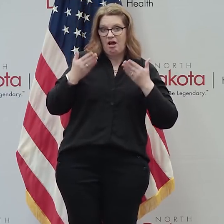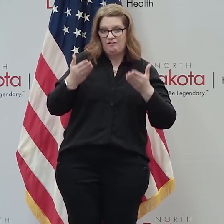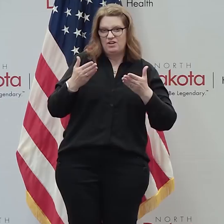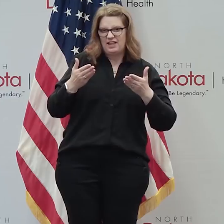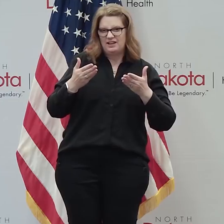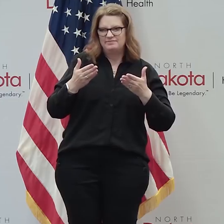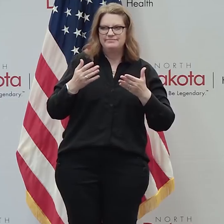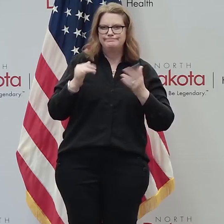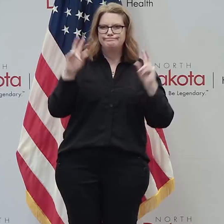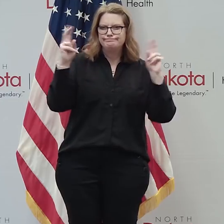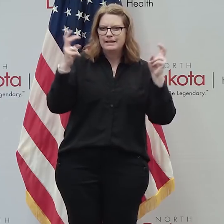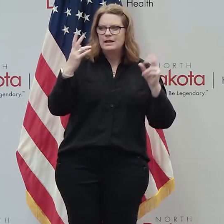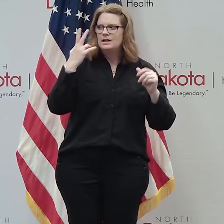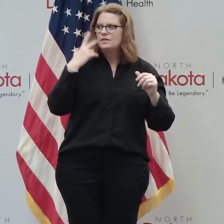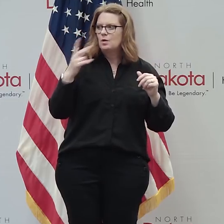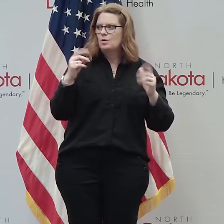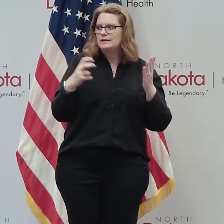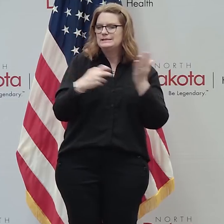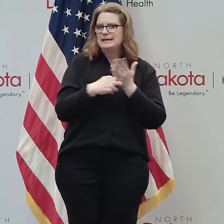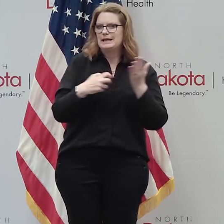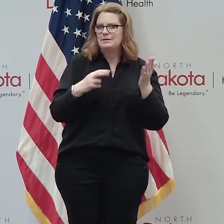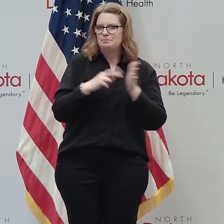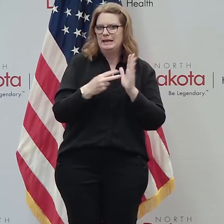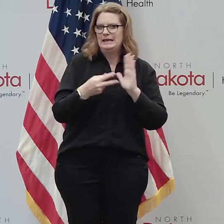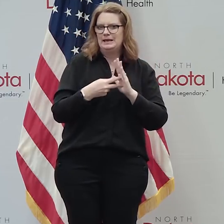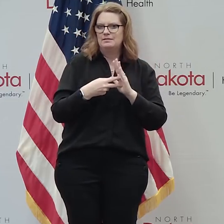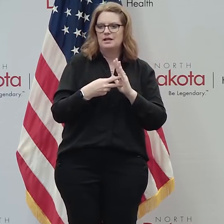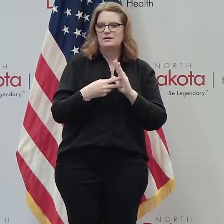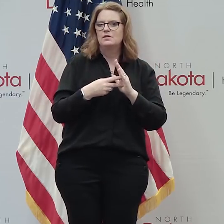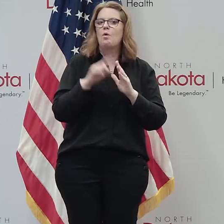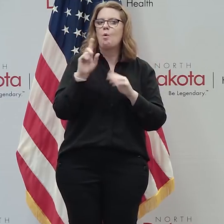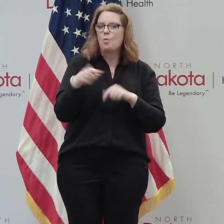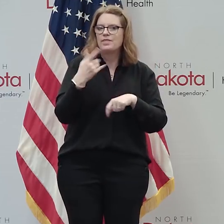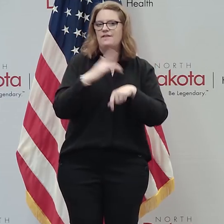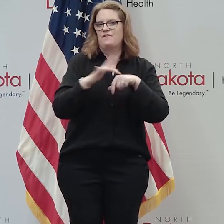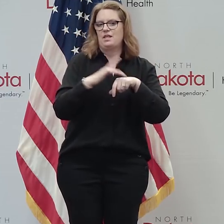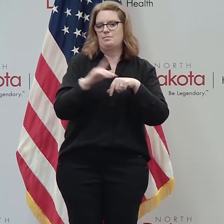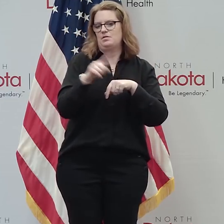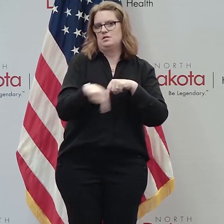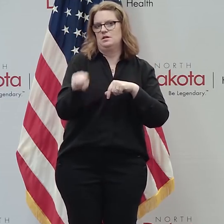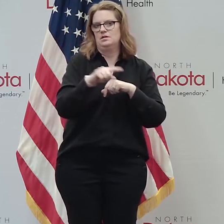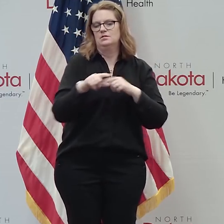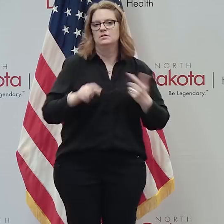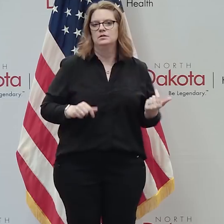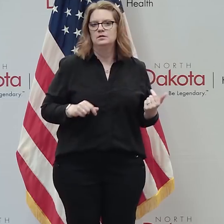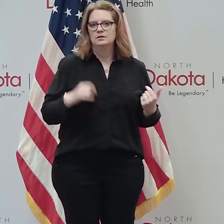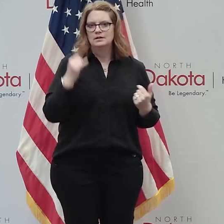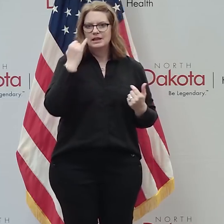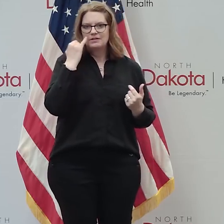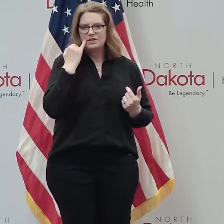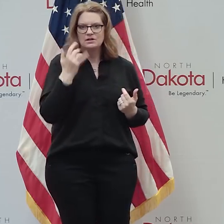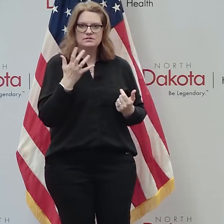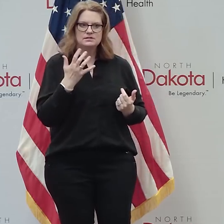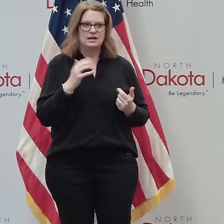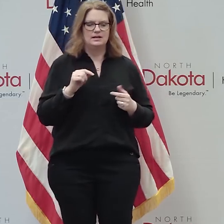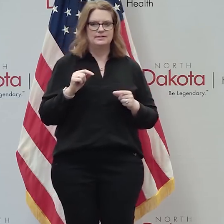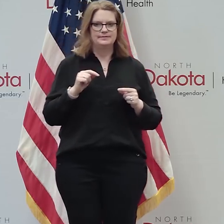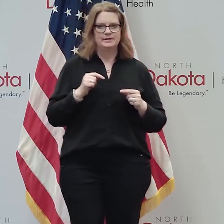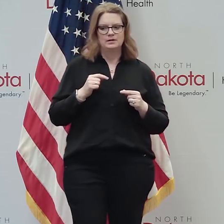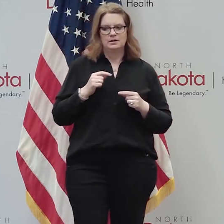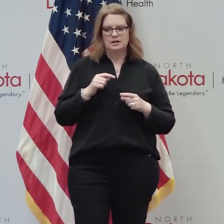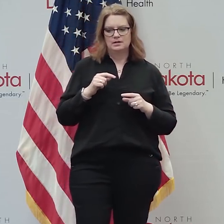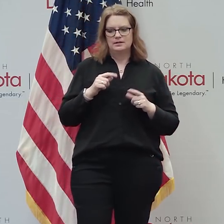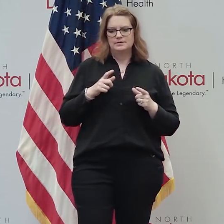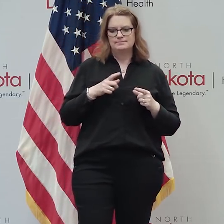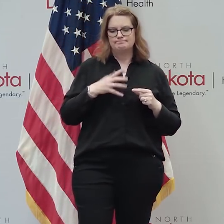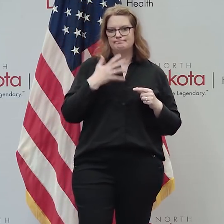ticket, because if you go on any of these app stores, if there's a hot app category, then if there's one hot